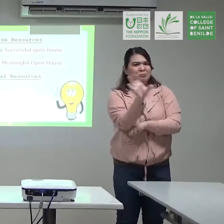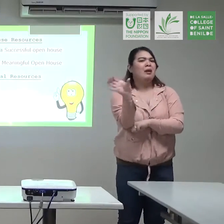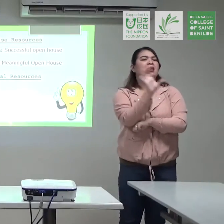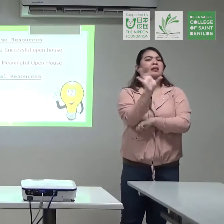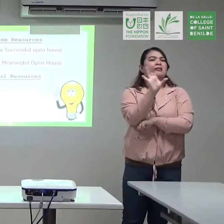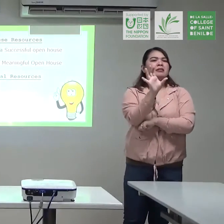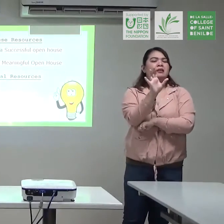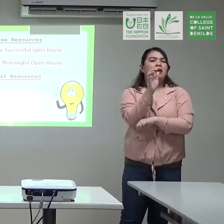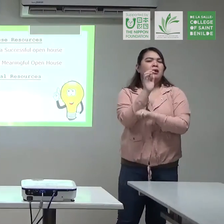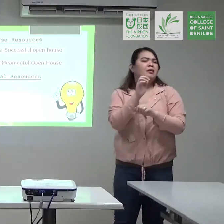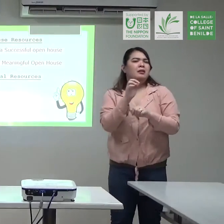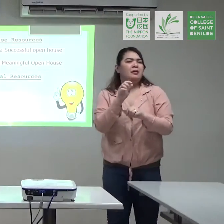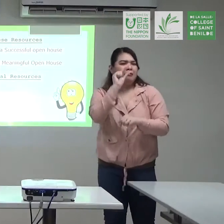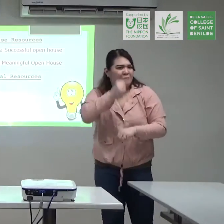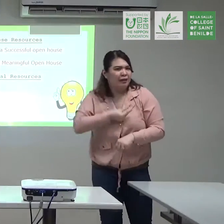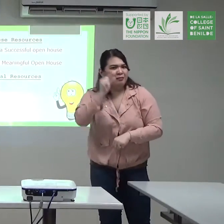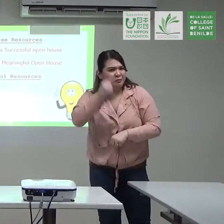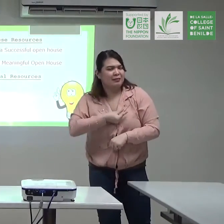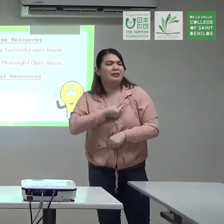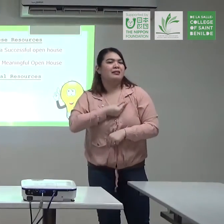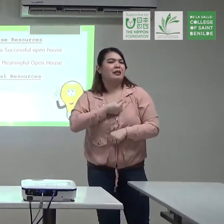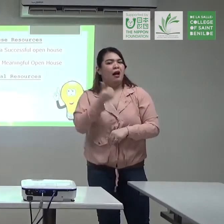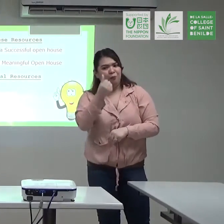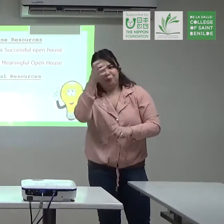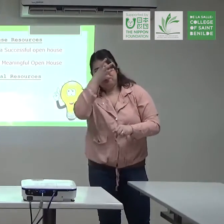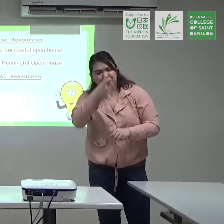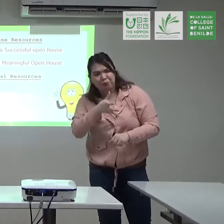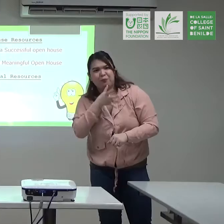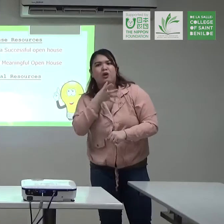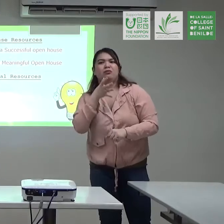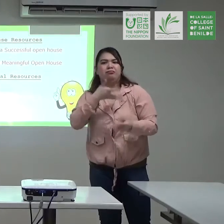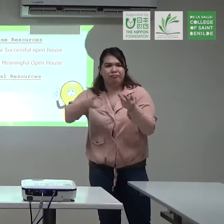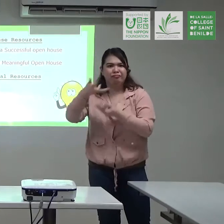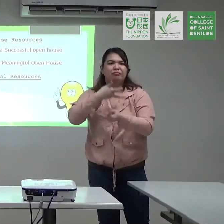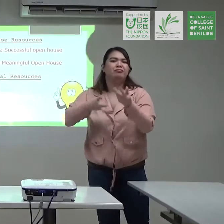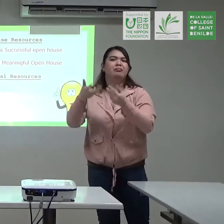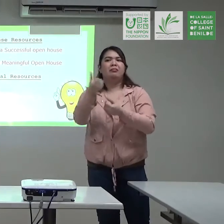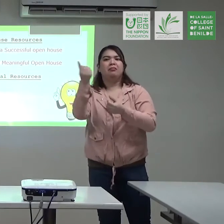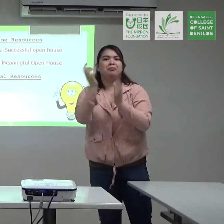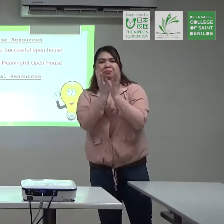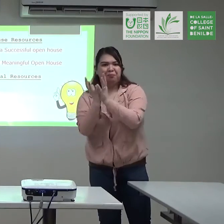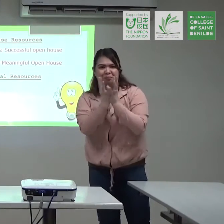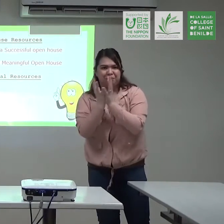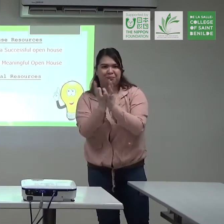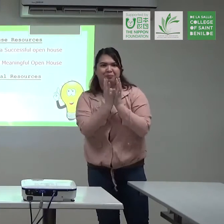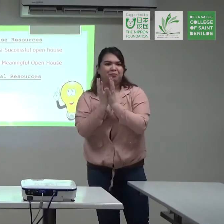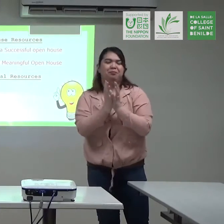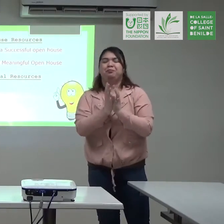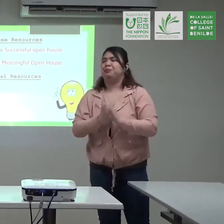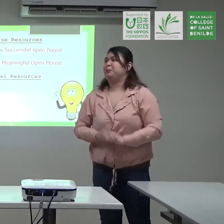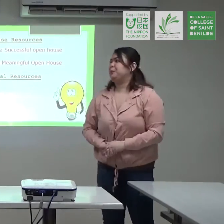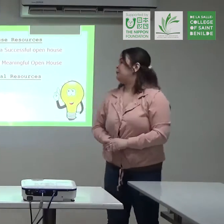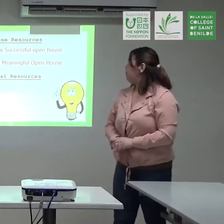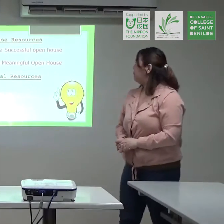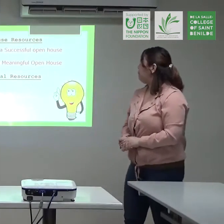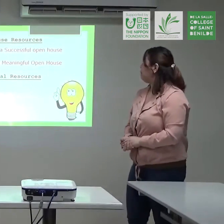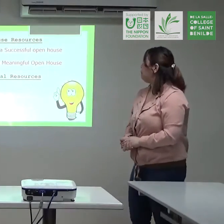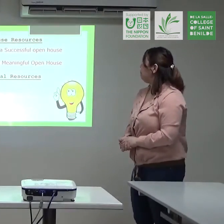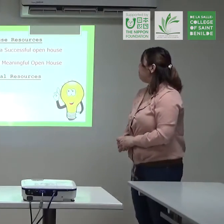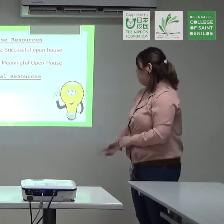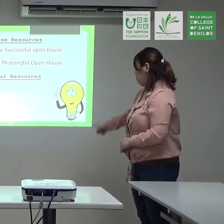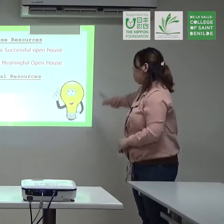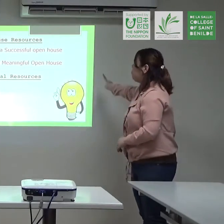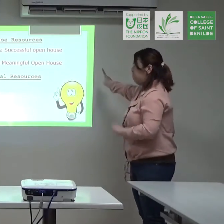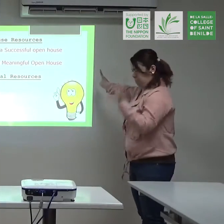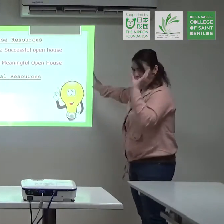and greetings to your other parents and other members of the community. Create meaningful open